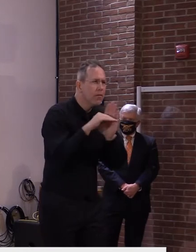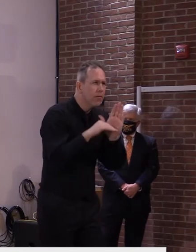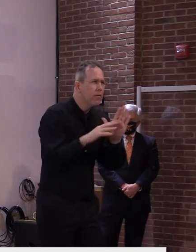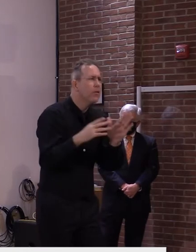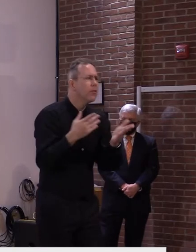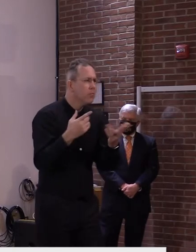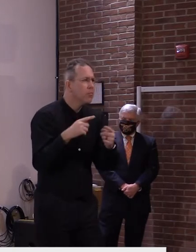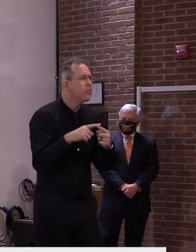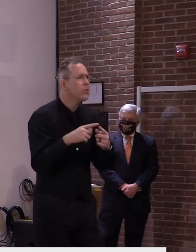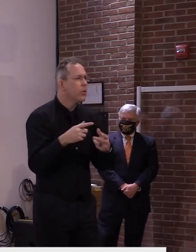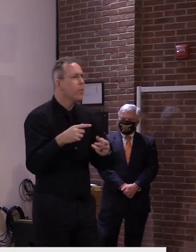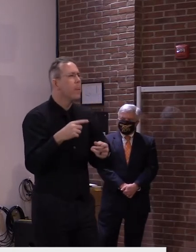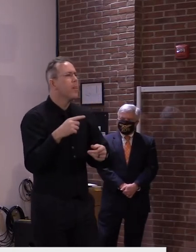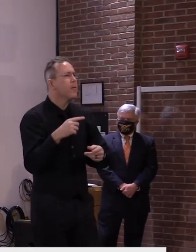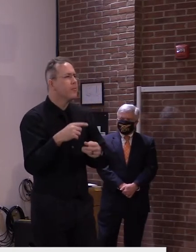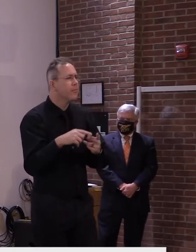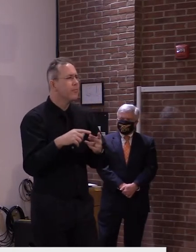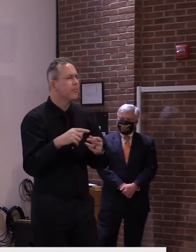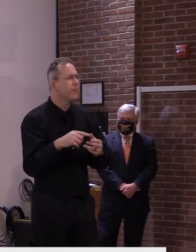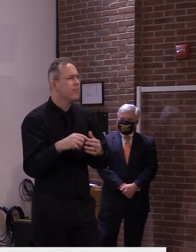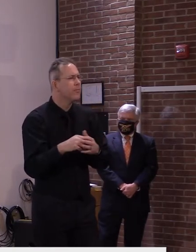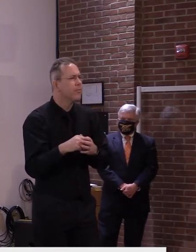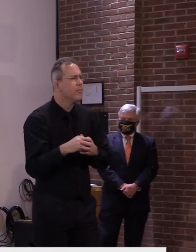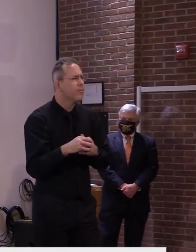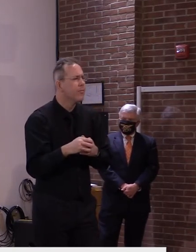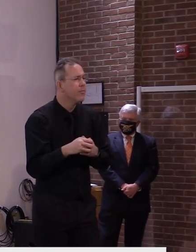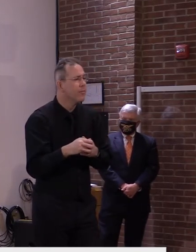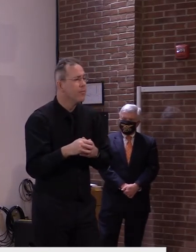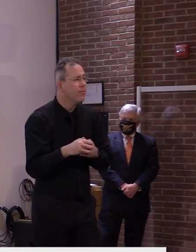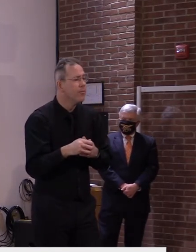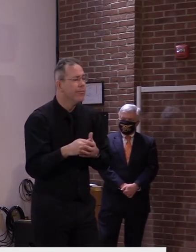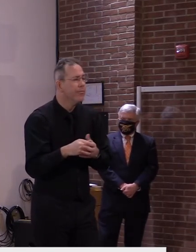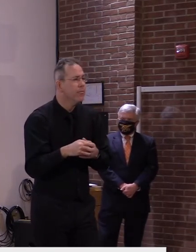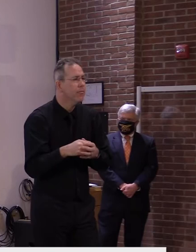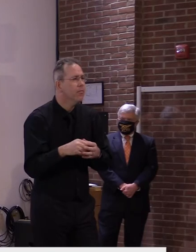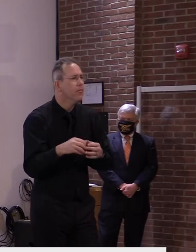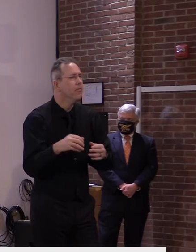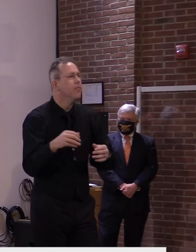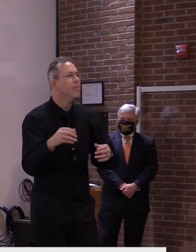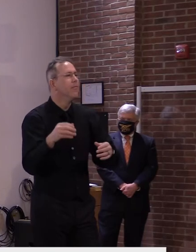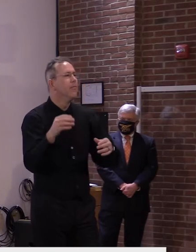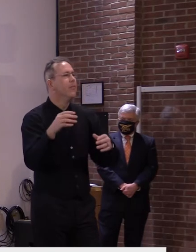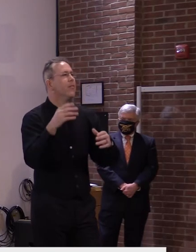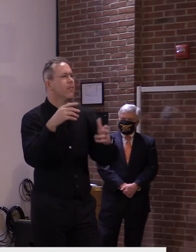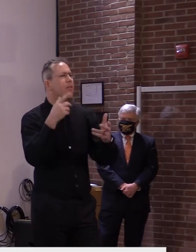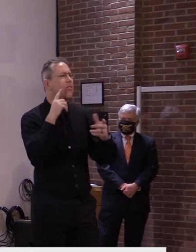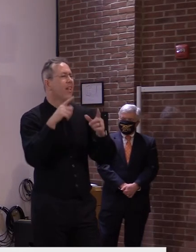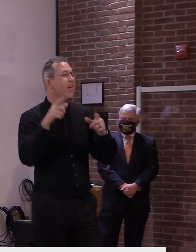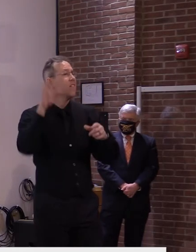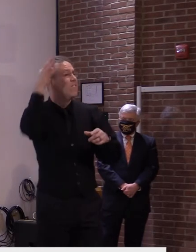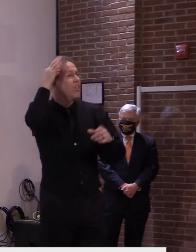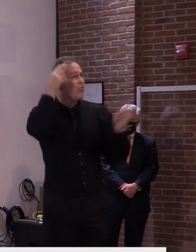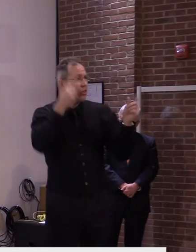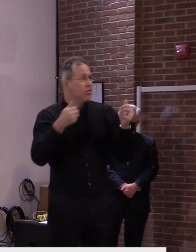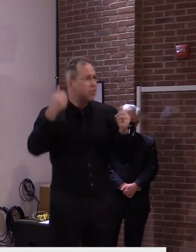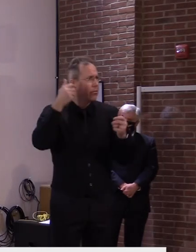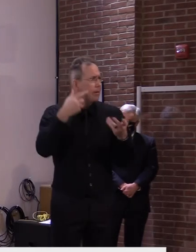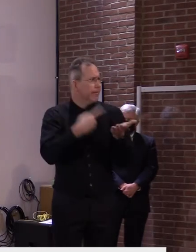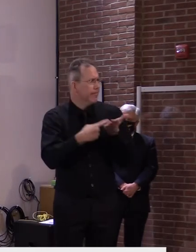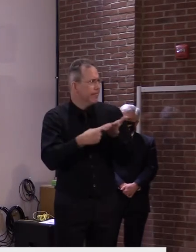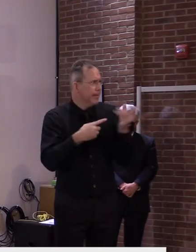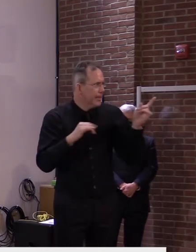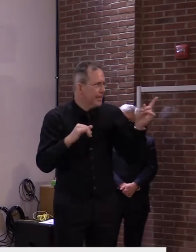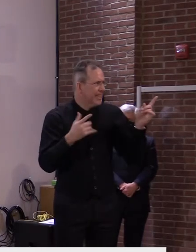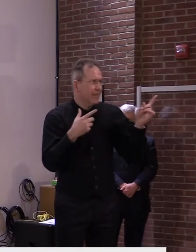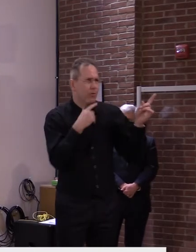they were dangerous at times and would open things up too much, but they're very appropriate for this period of time where we're trying to open things up in